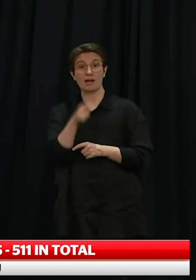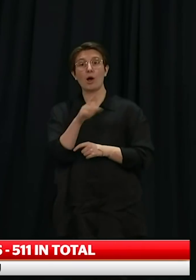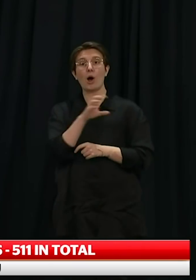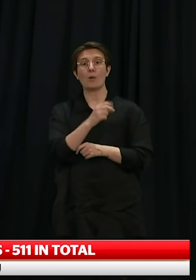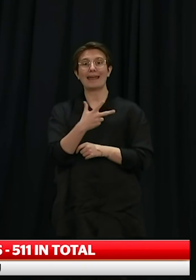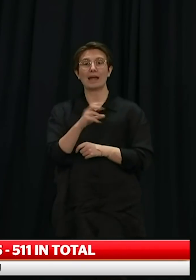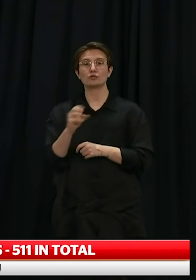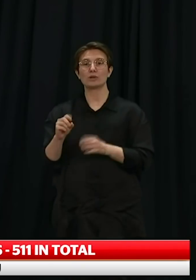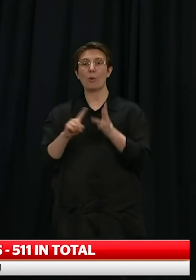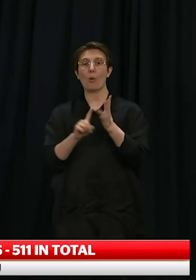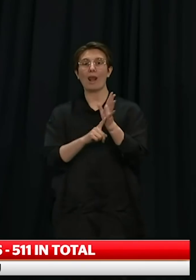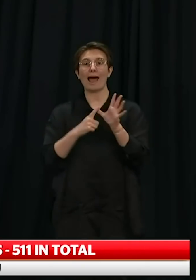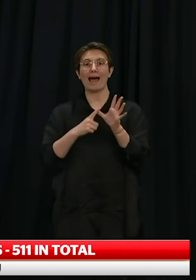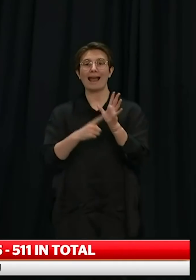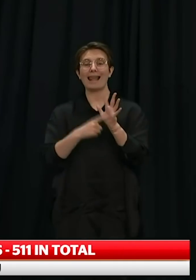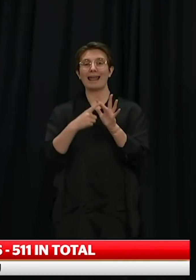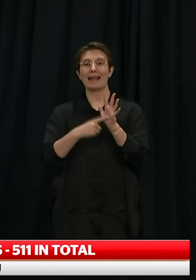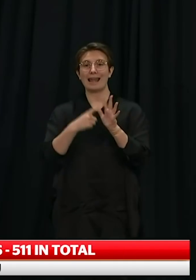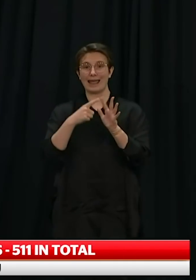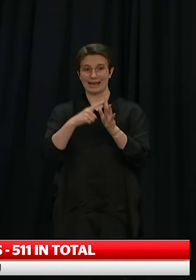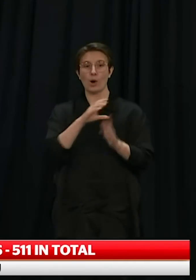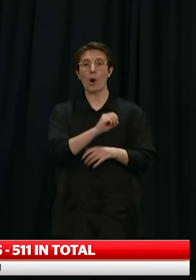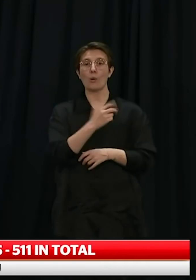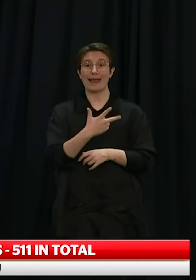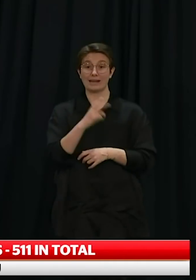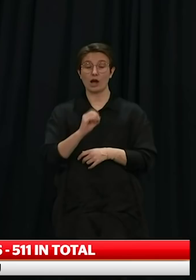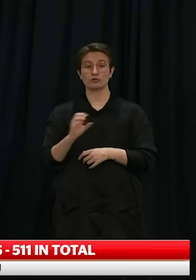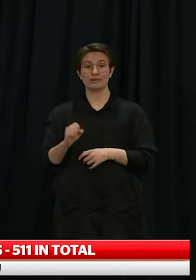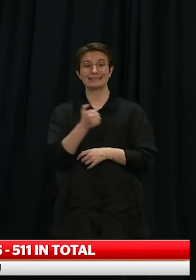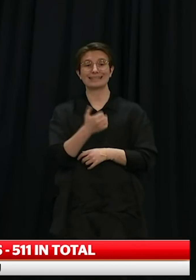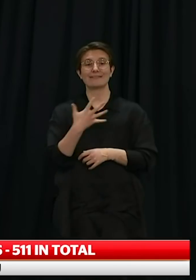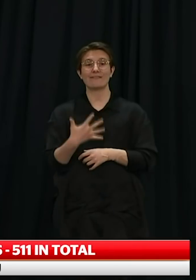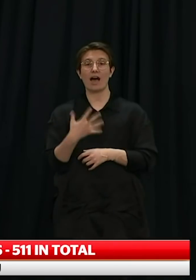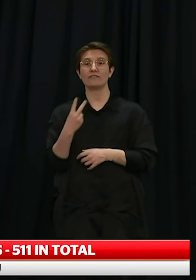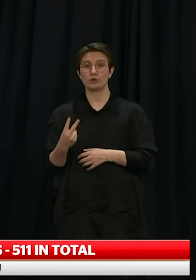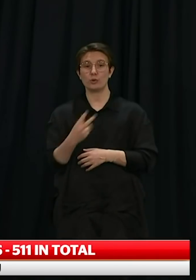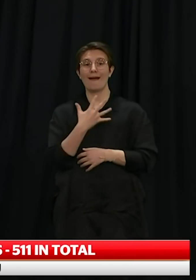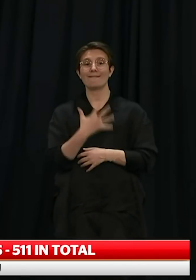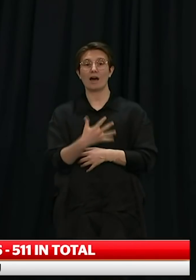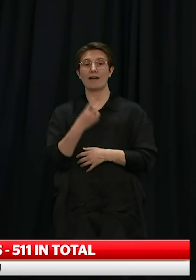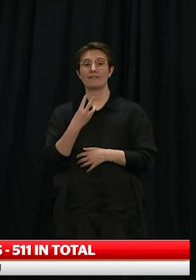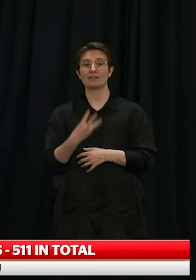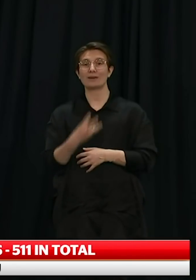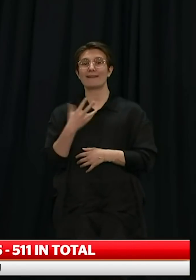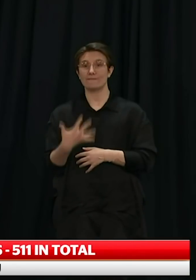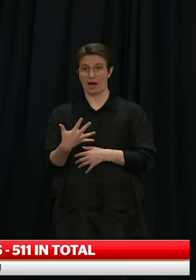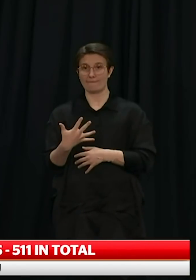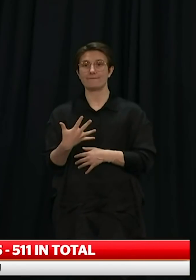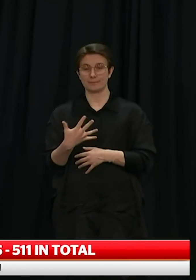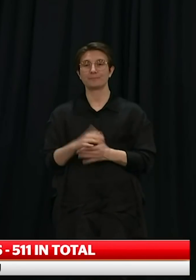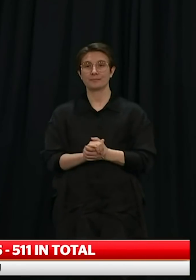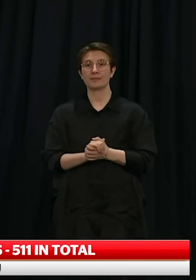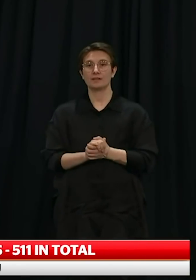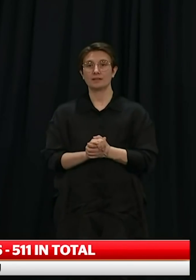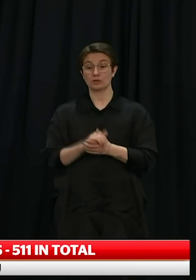Olalele, 0800 652 535. Family violence and sexual violence services are